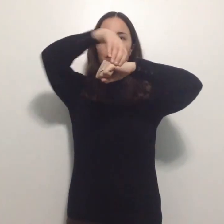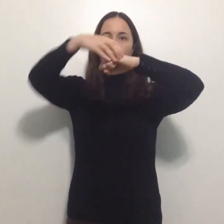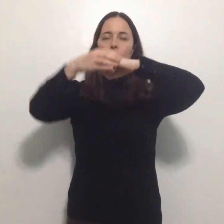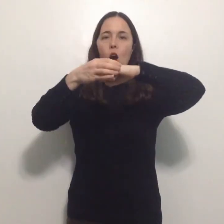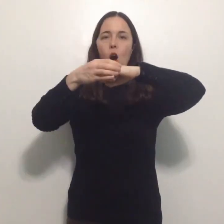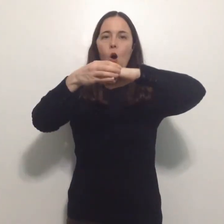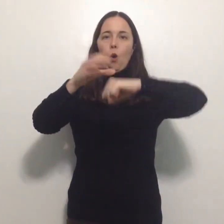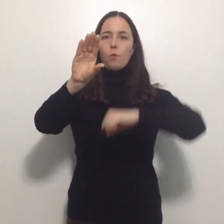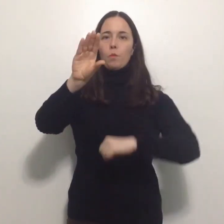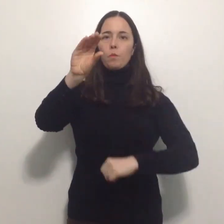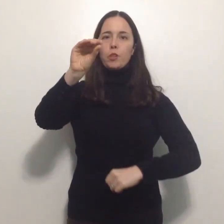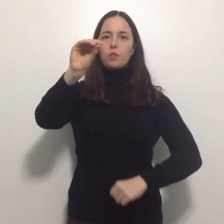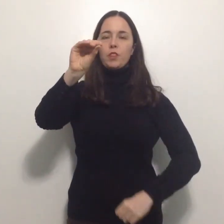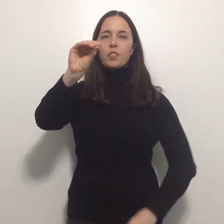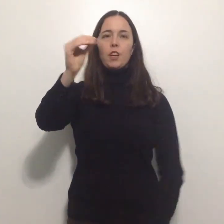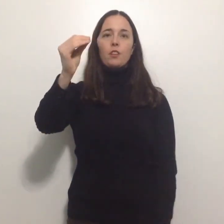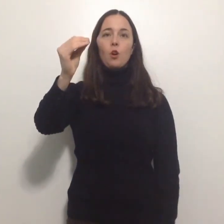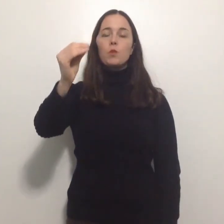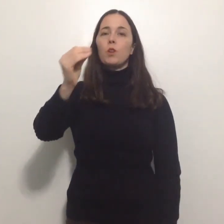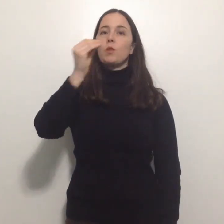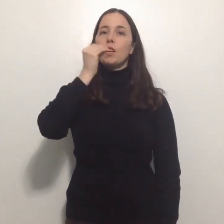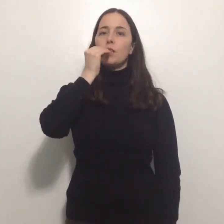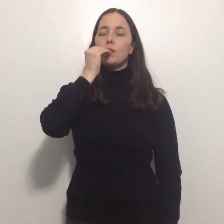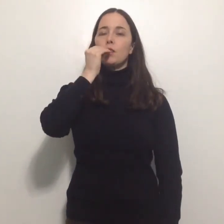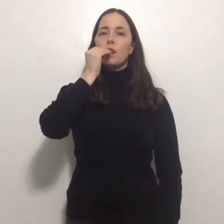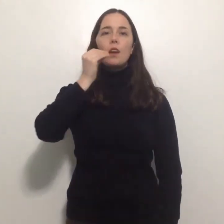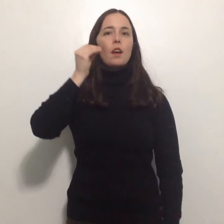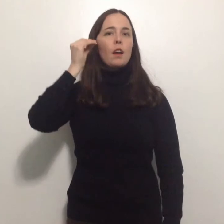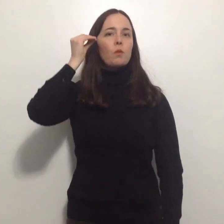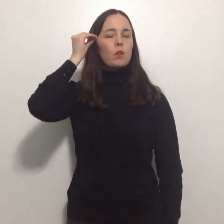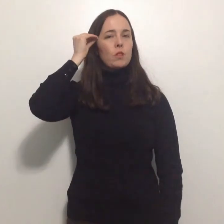earthly home, pinch your fingers together, home is where you eat and where you sleep.